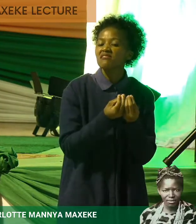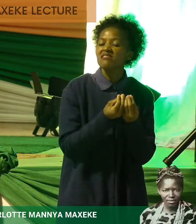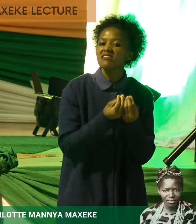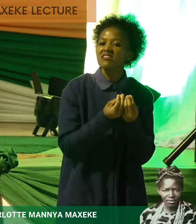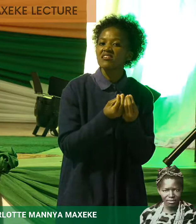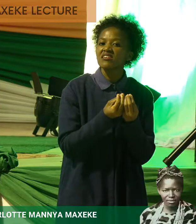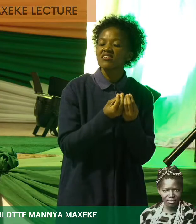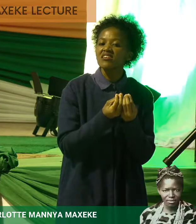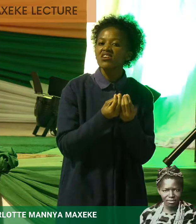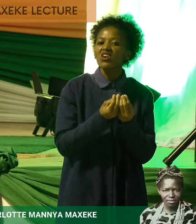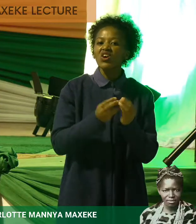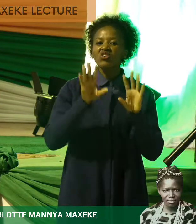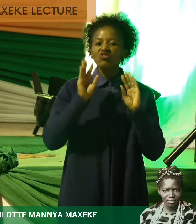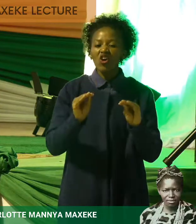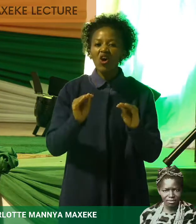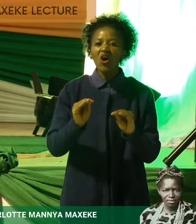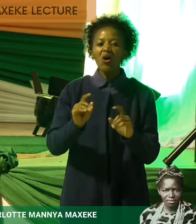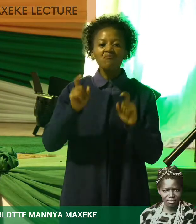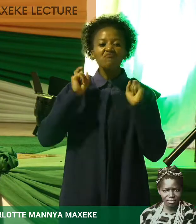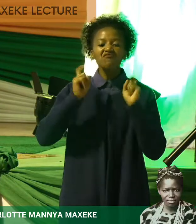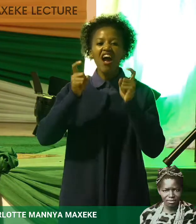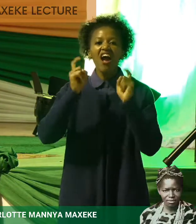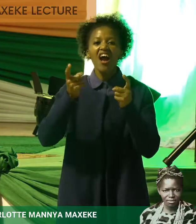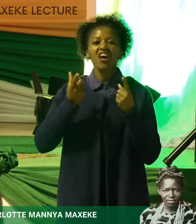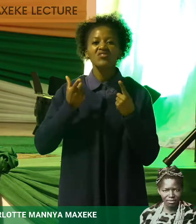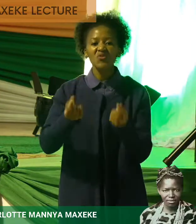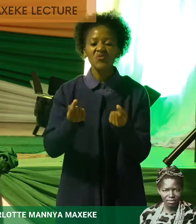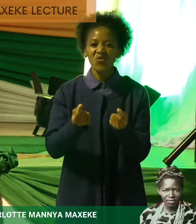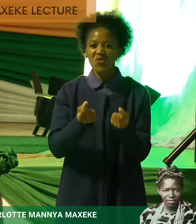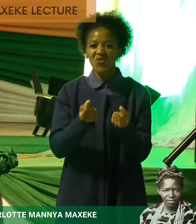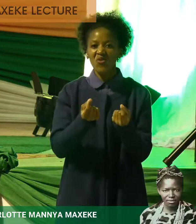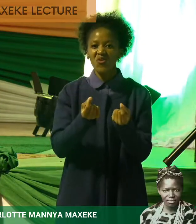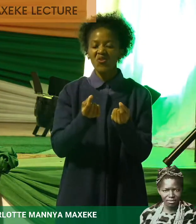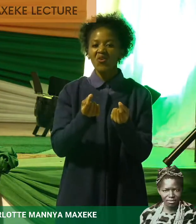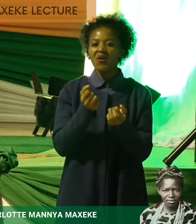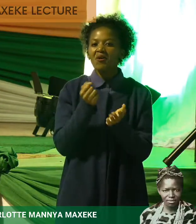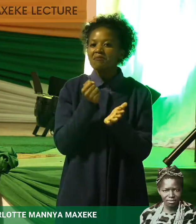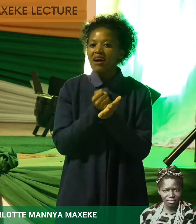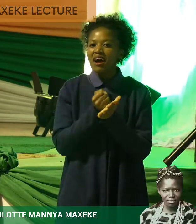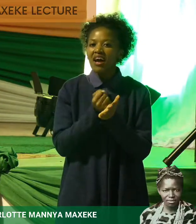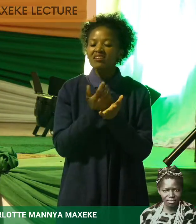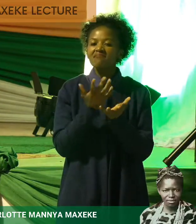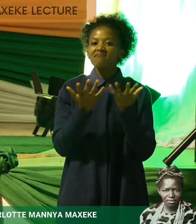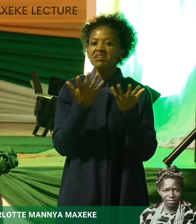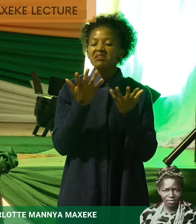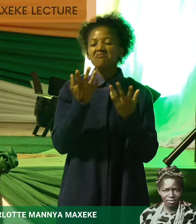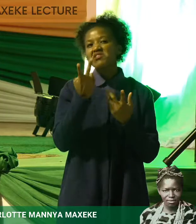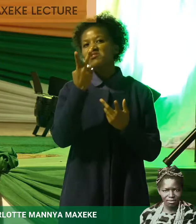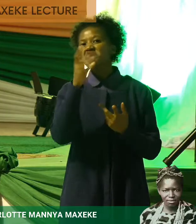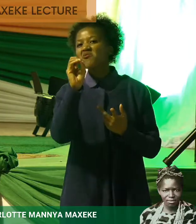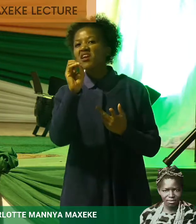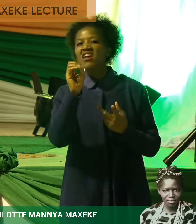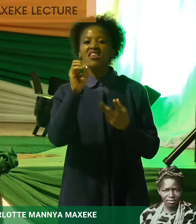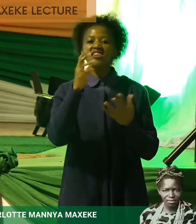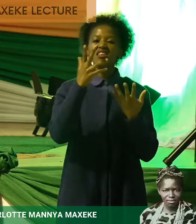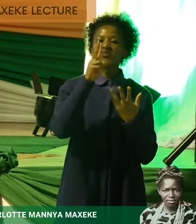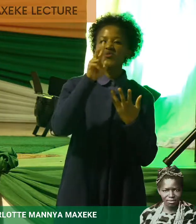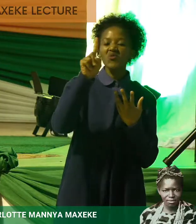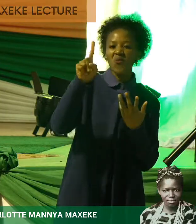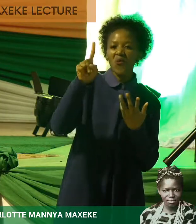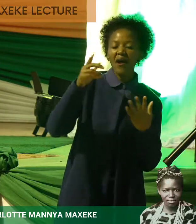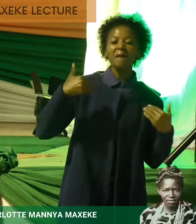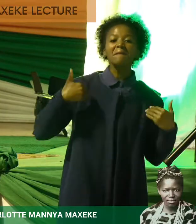Musani ukungxamela izinto ezikude kunani. Engase at least ngaphaya ko-20, 21,